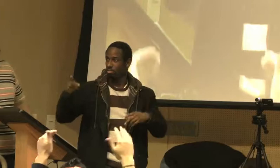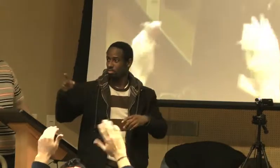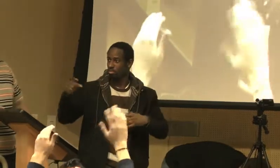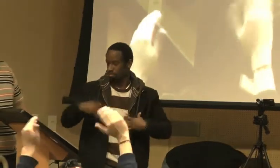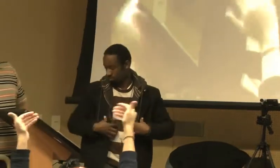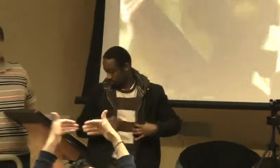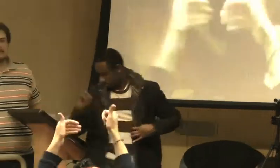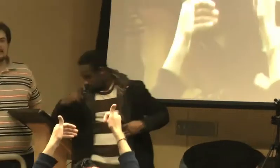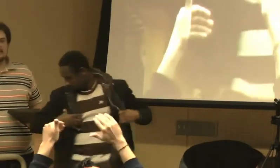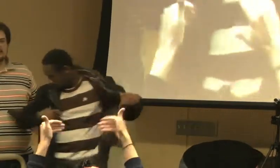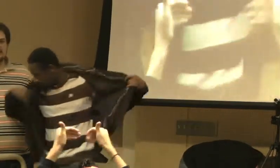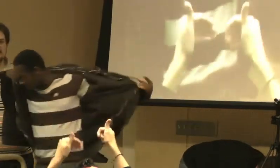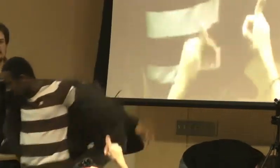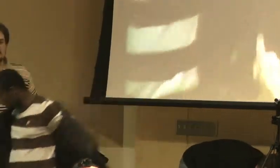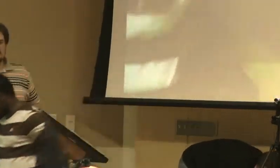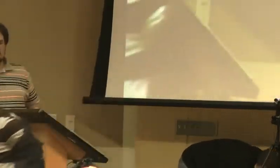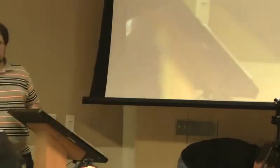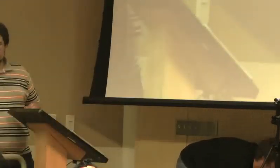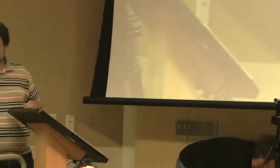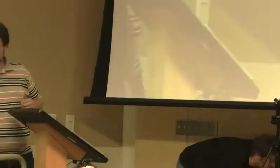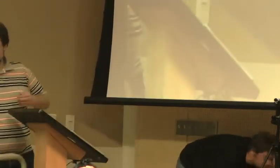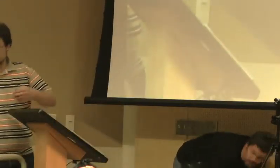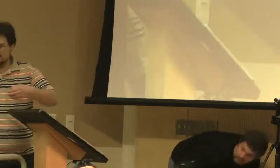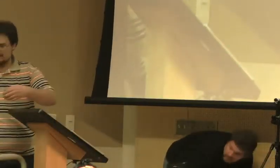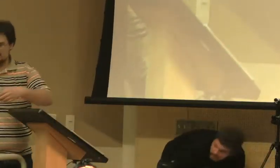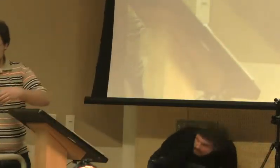Can everybody see me? Hello? Hello? I'm going to come up the